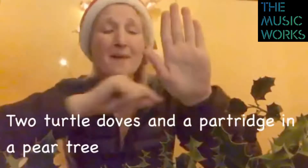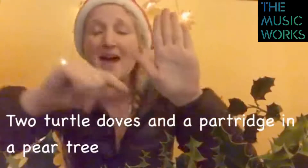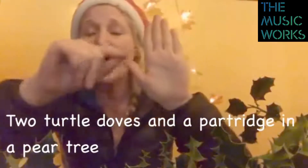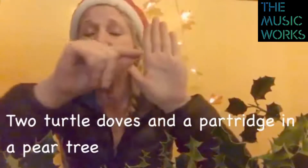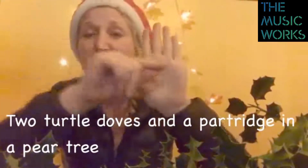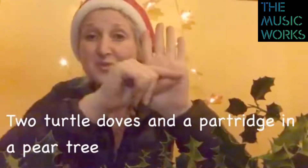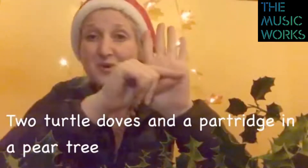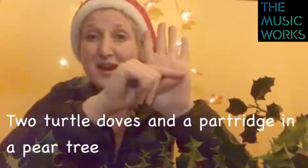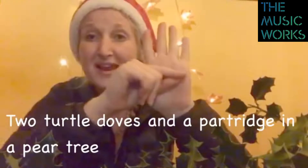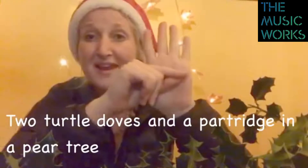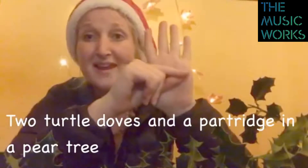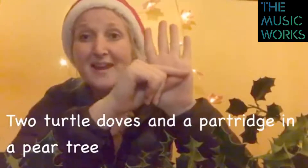pear tree.